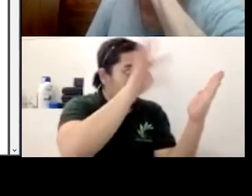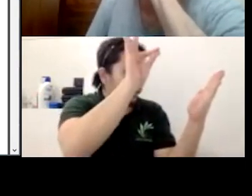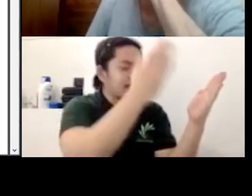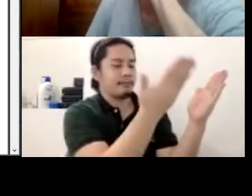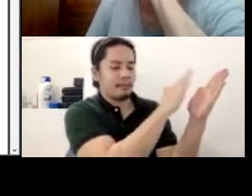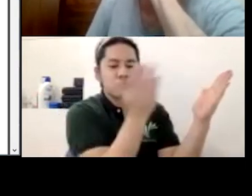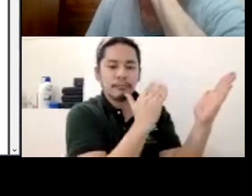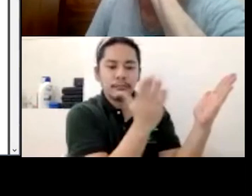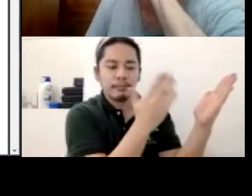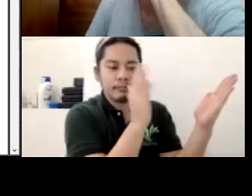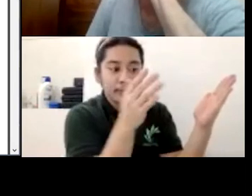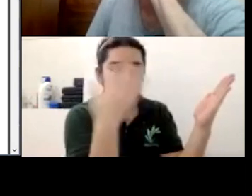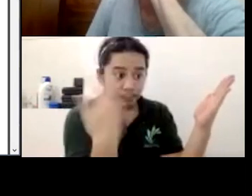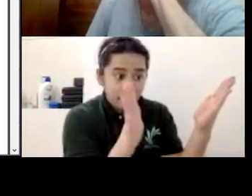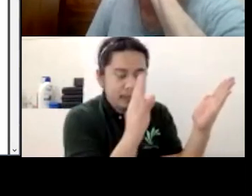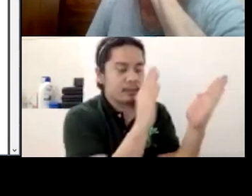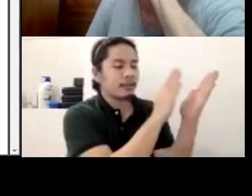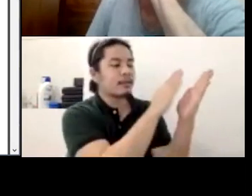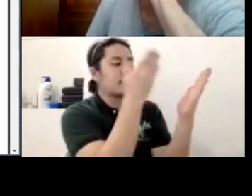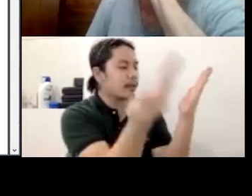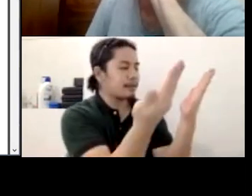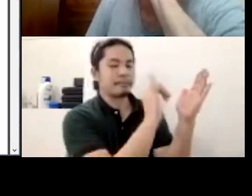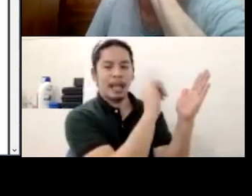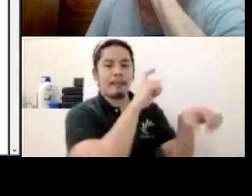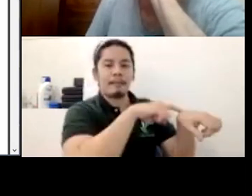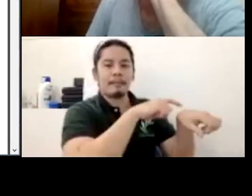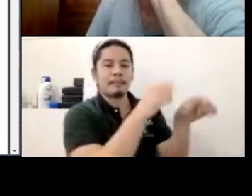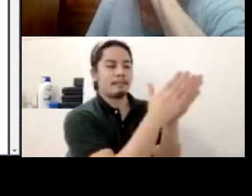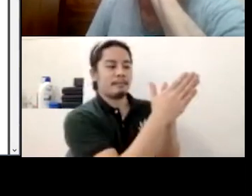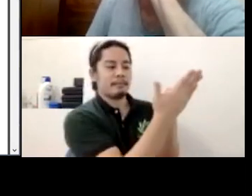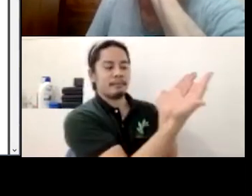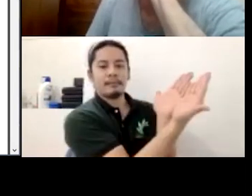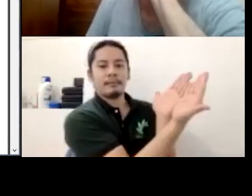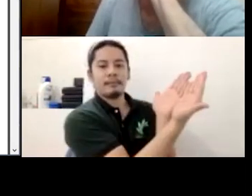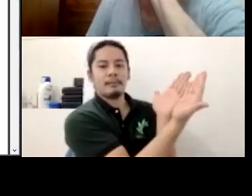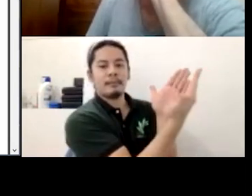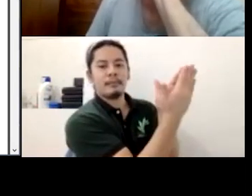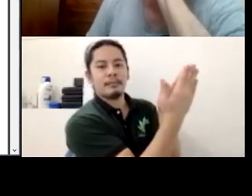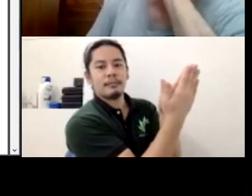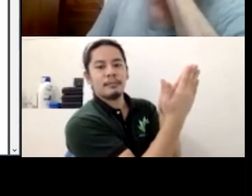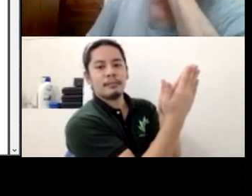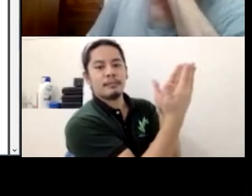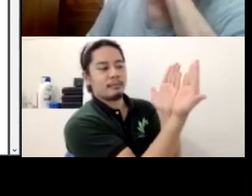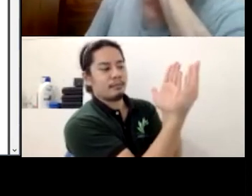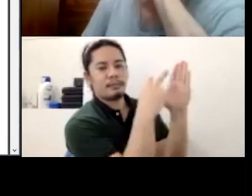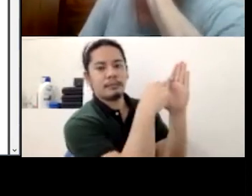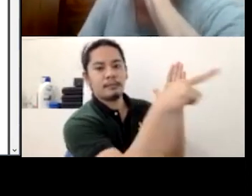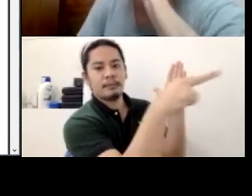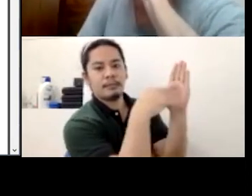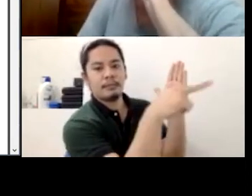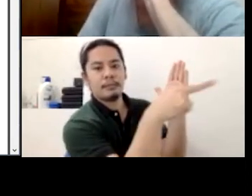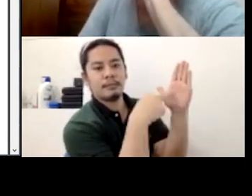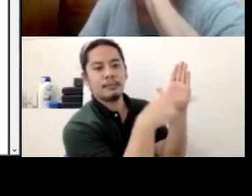just one way. So there's no back, like it's not, it's only one page. The information is on one page only kind of